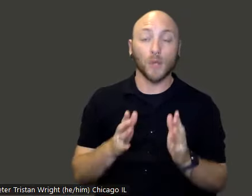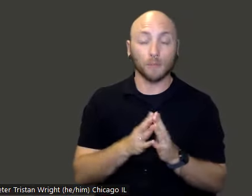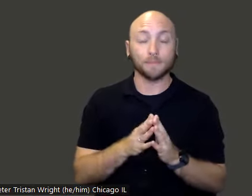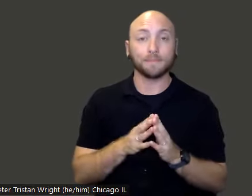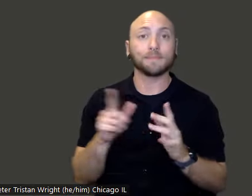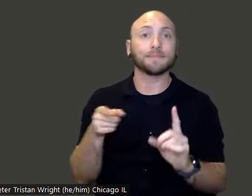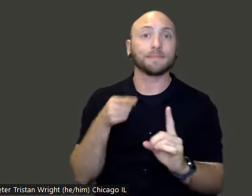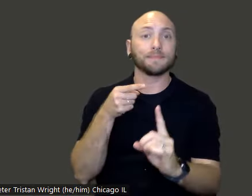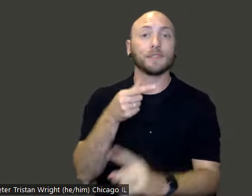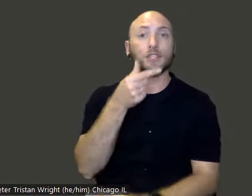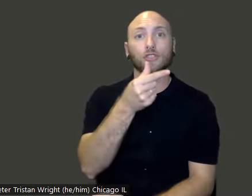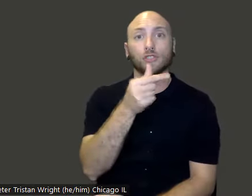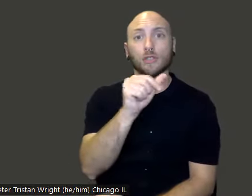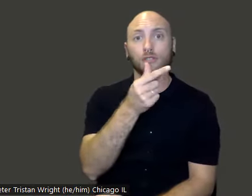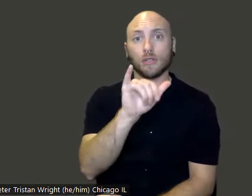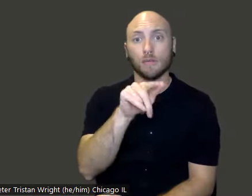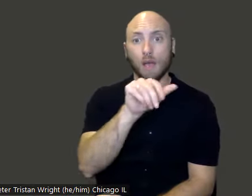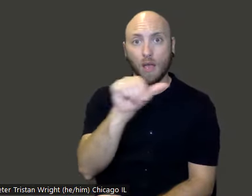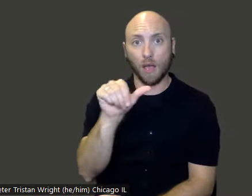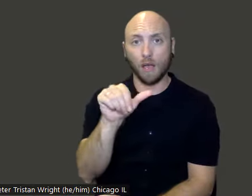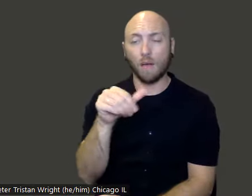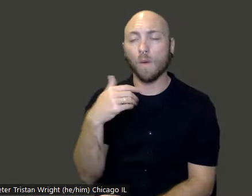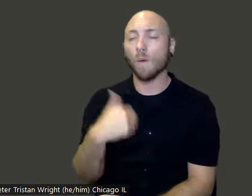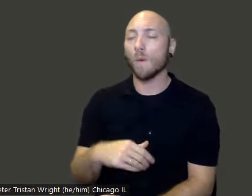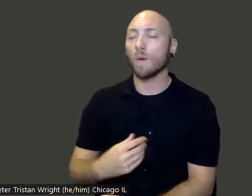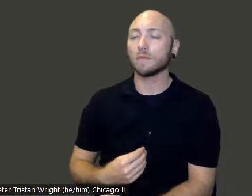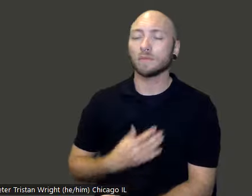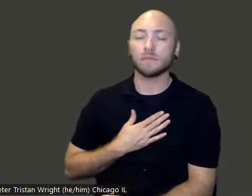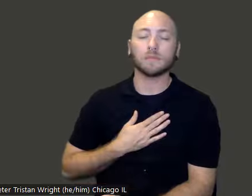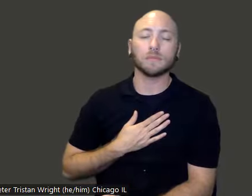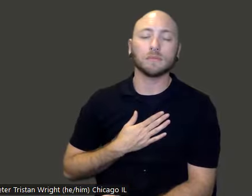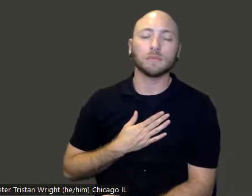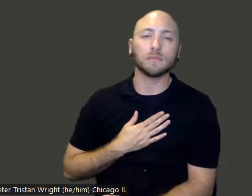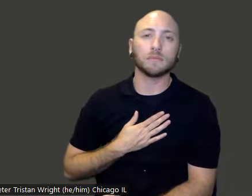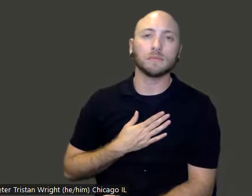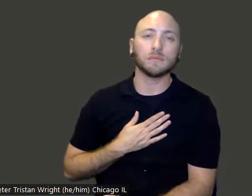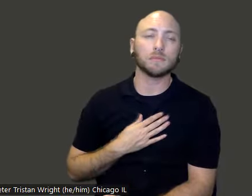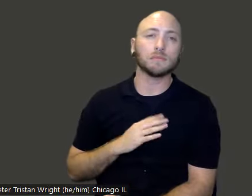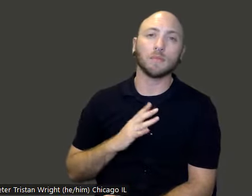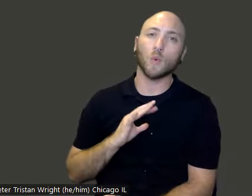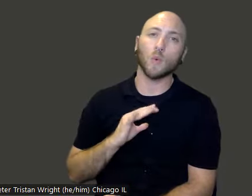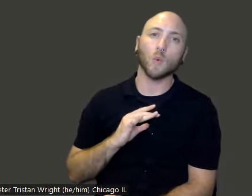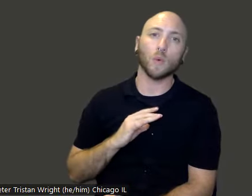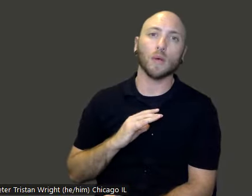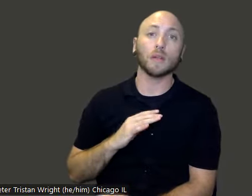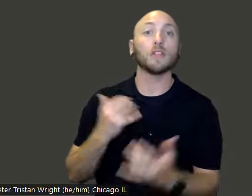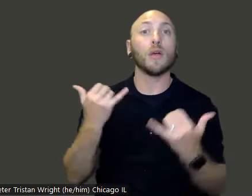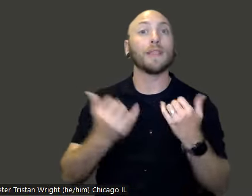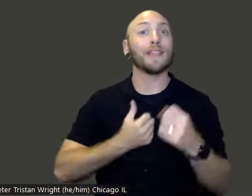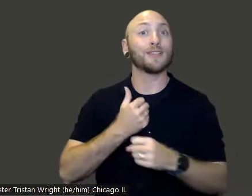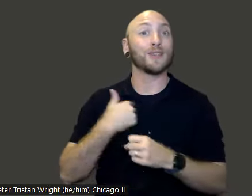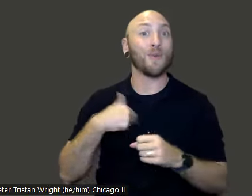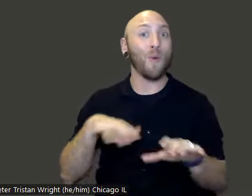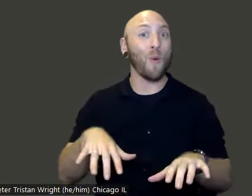GCYPAA for me has been really cool. And we get to hold the conference this year,